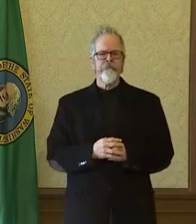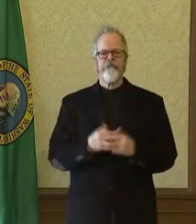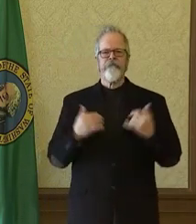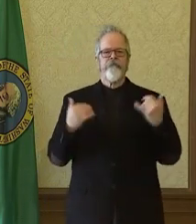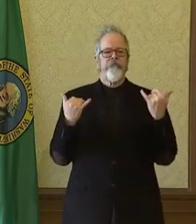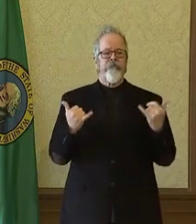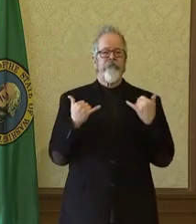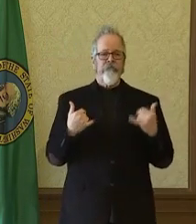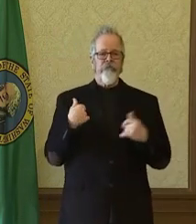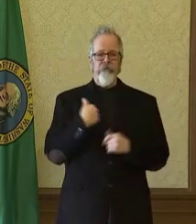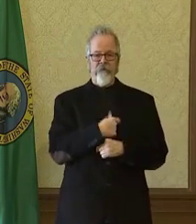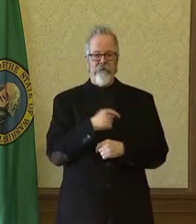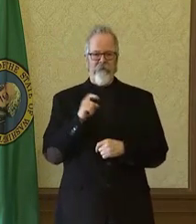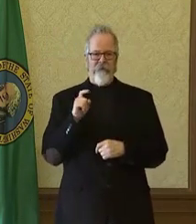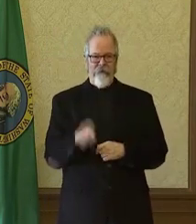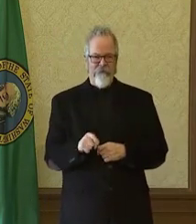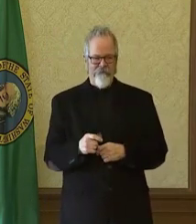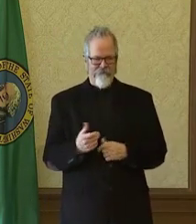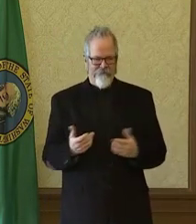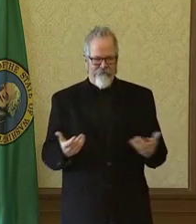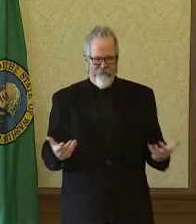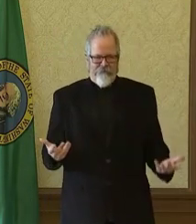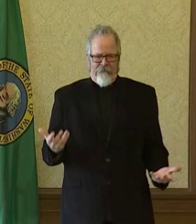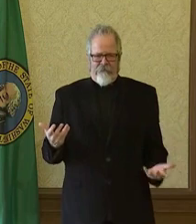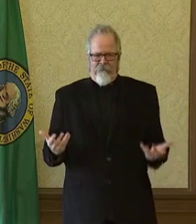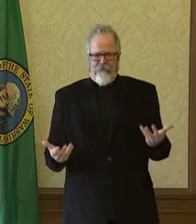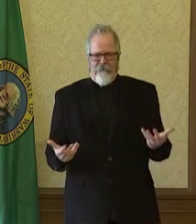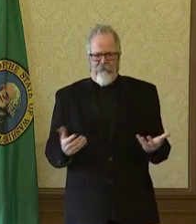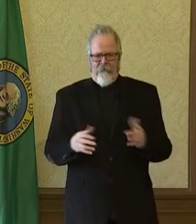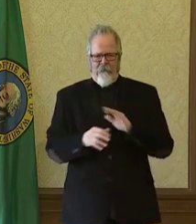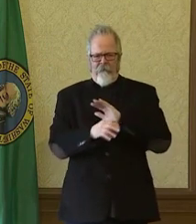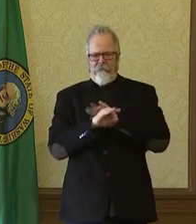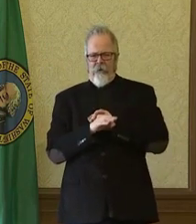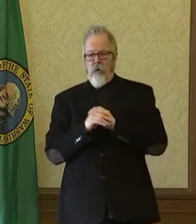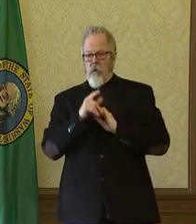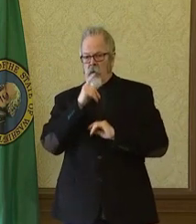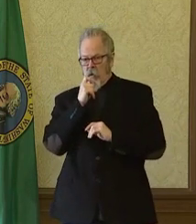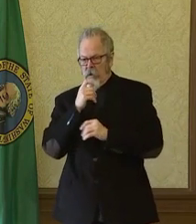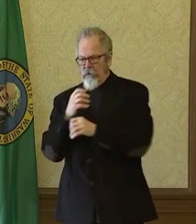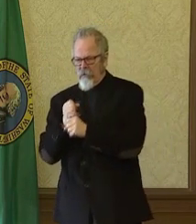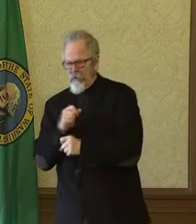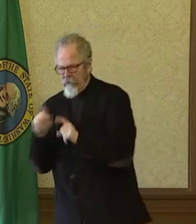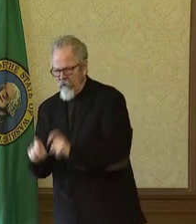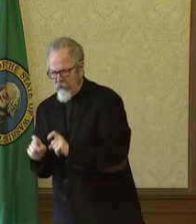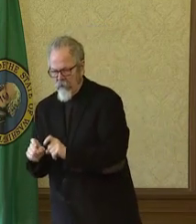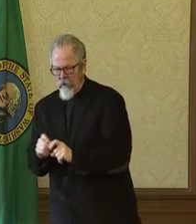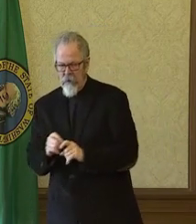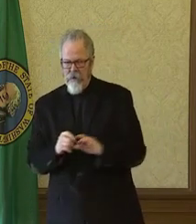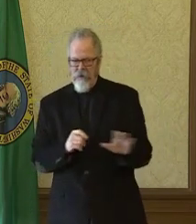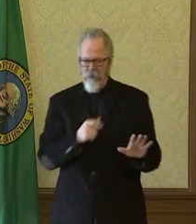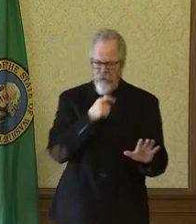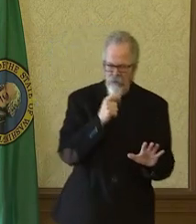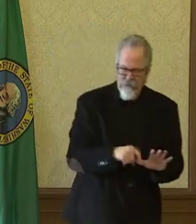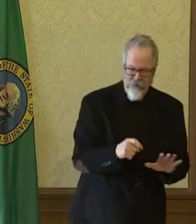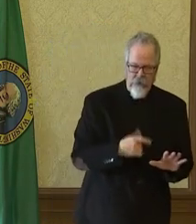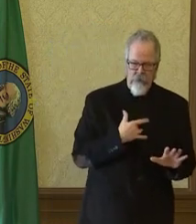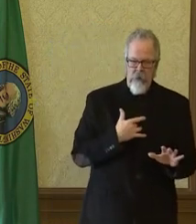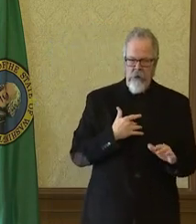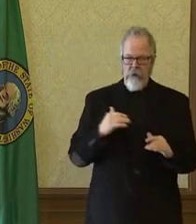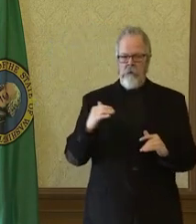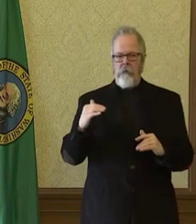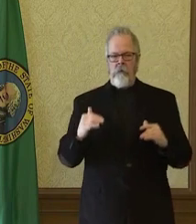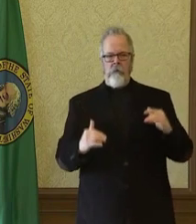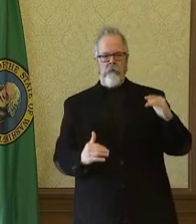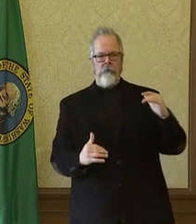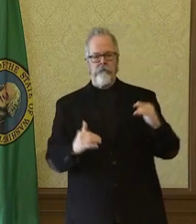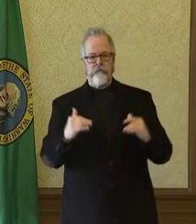about the way to save the most life. And we're making those decisions every day, and they're very, very difficult. So we're doing everything we